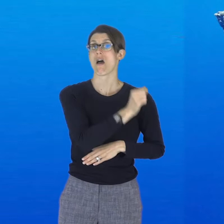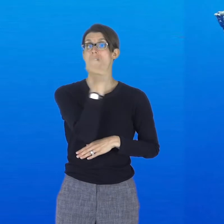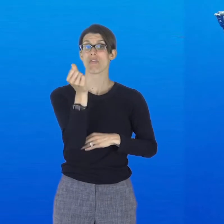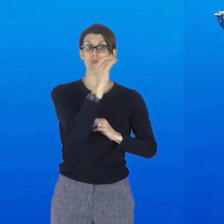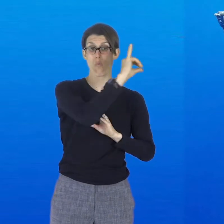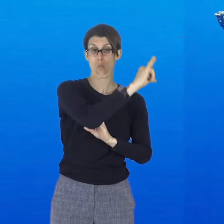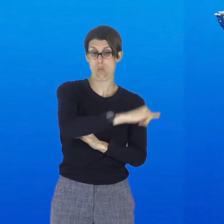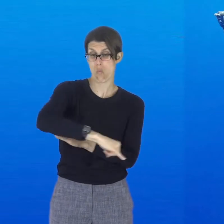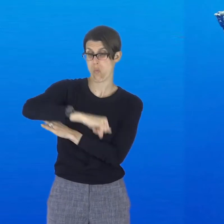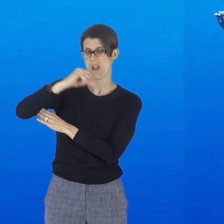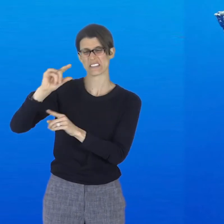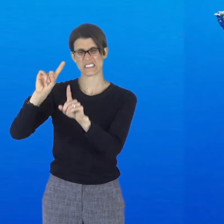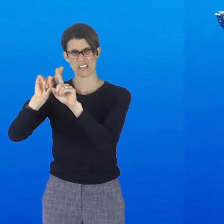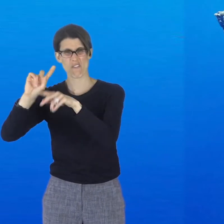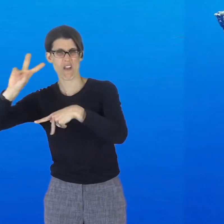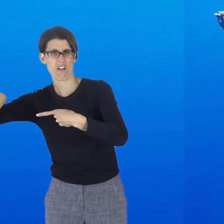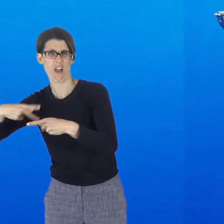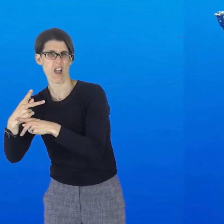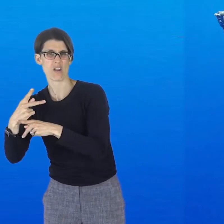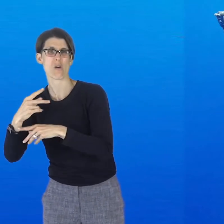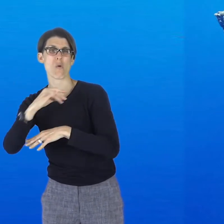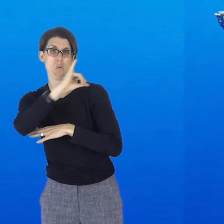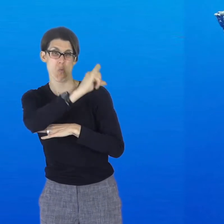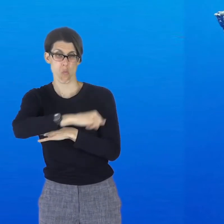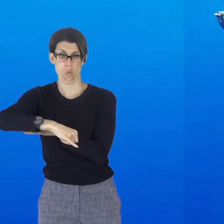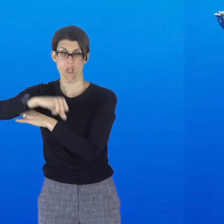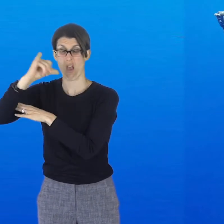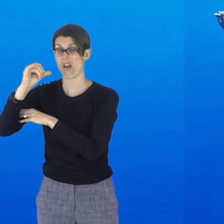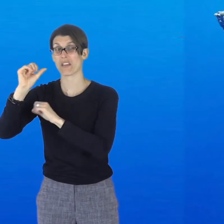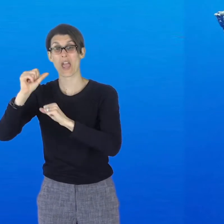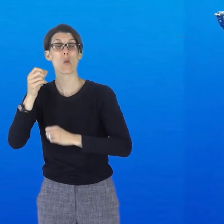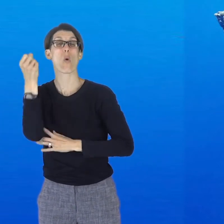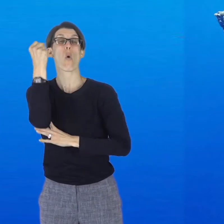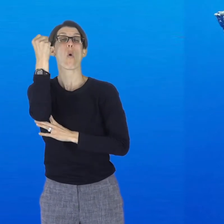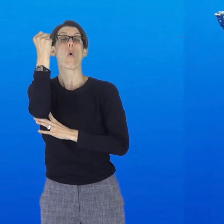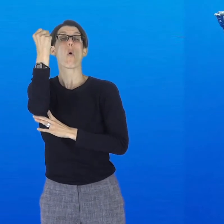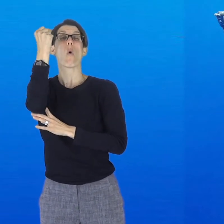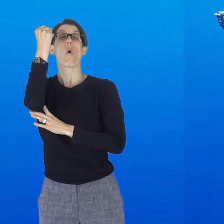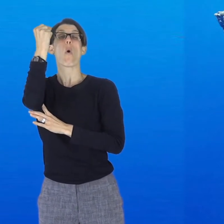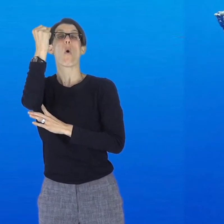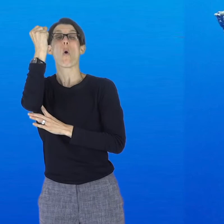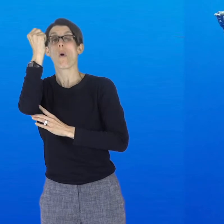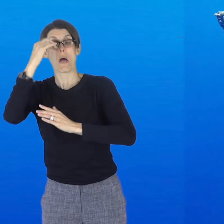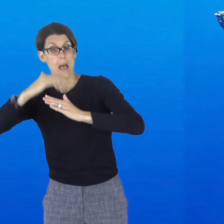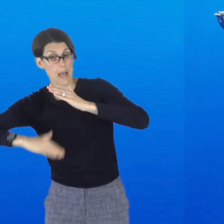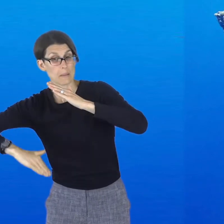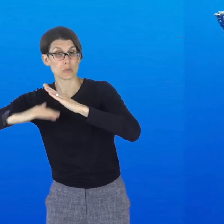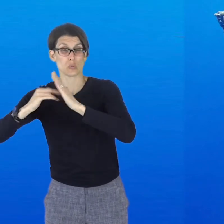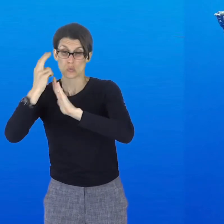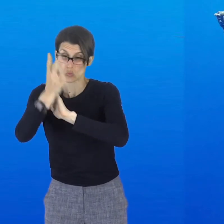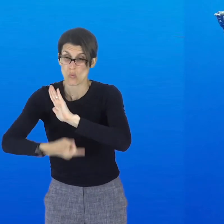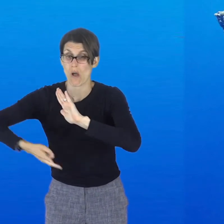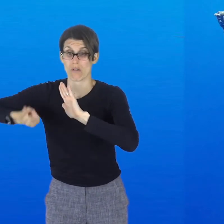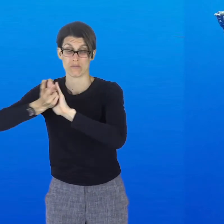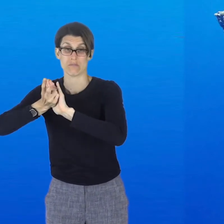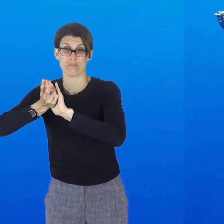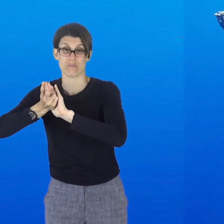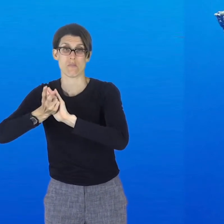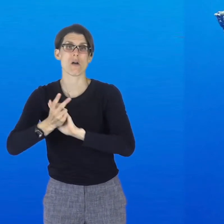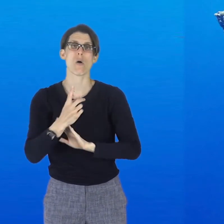But some whales who dive really deep to feed on food hold their breath for 1 to 2 hours. The record holder